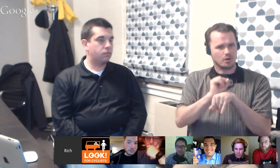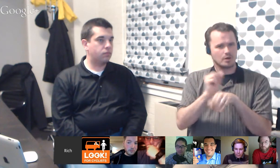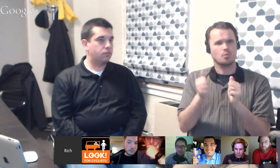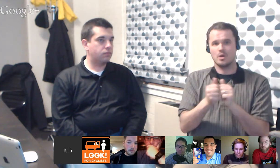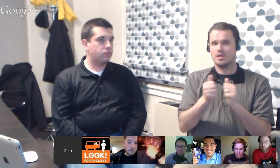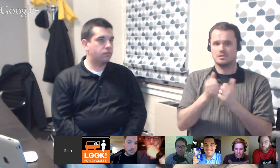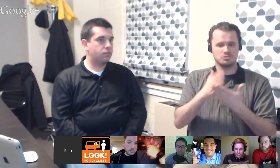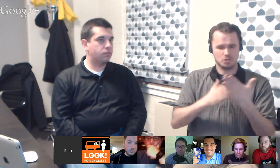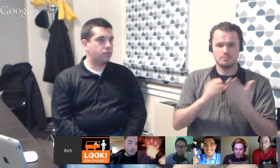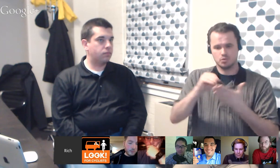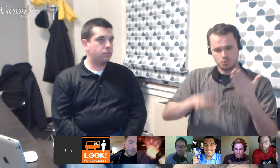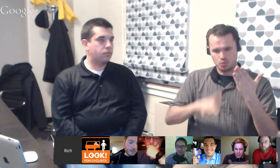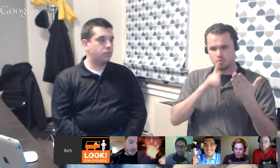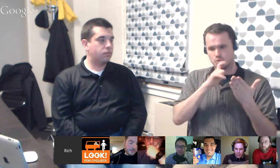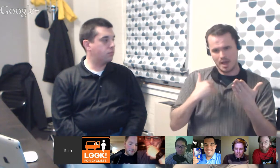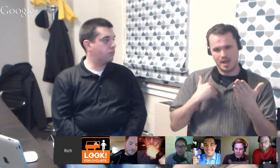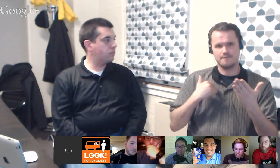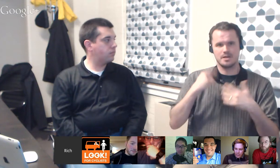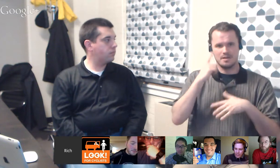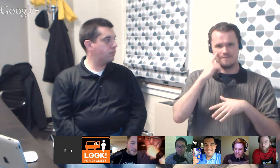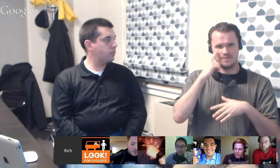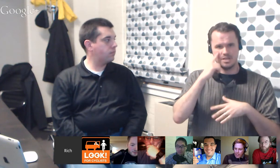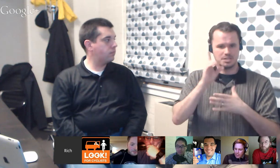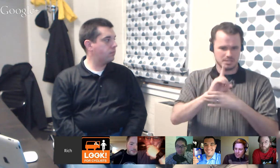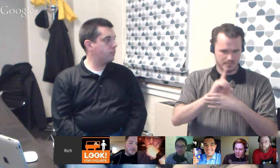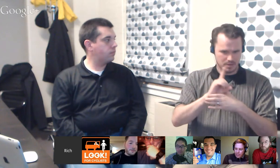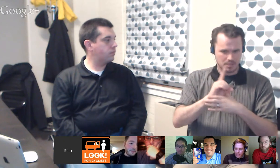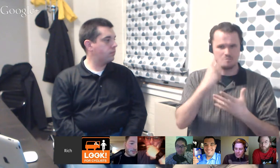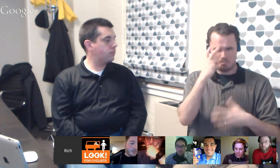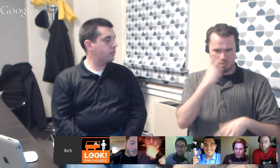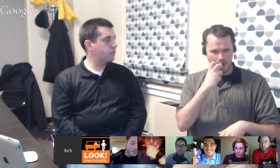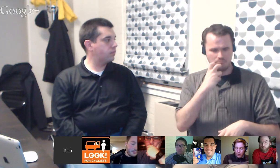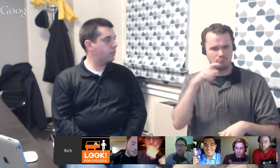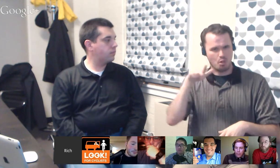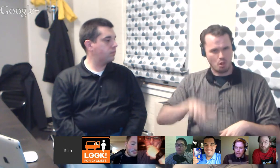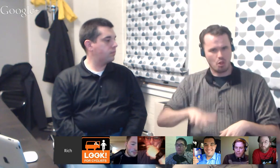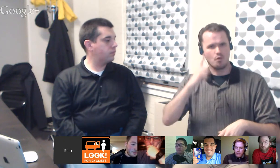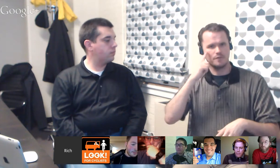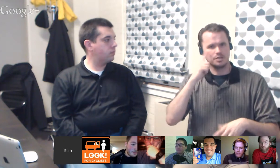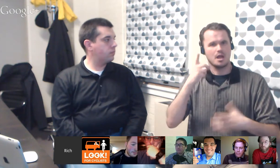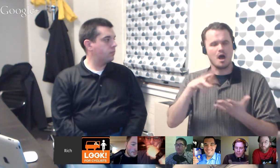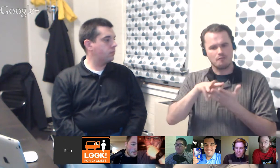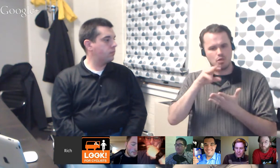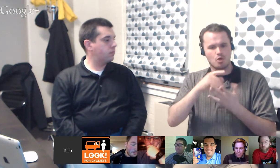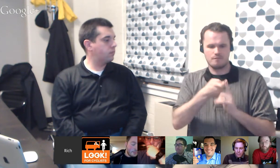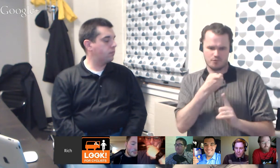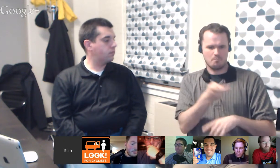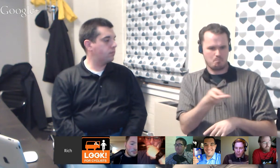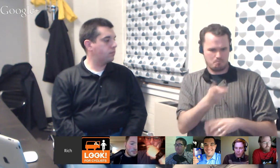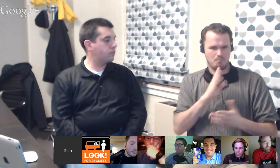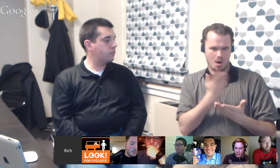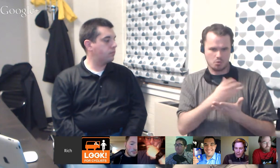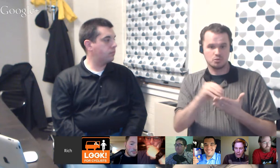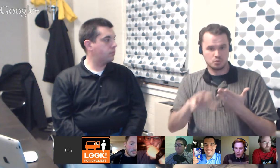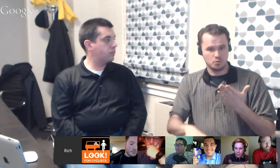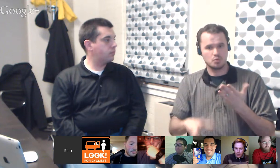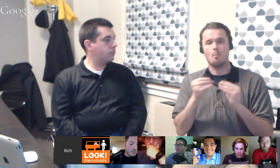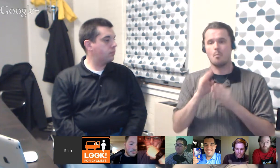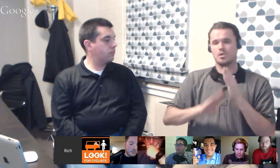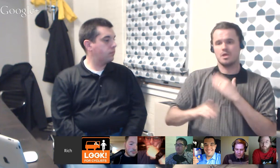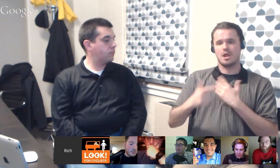some students who have vision disabilities, and it's I've learned a lot from them. Much more than I